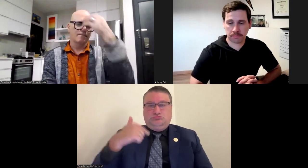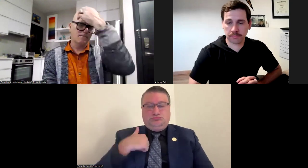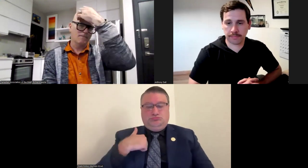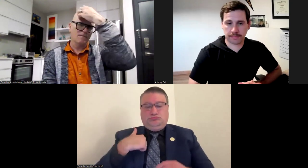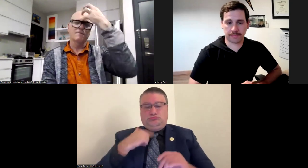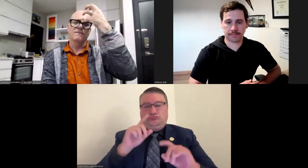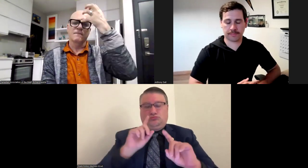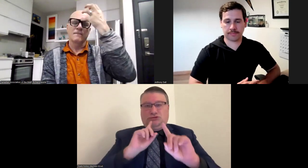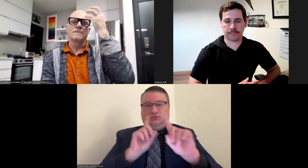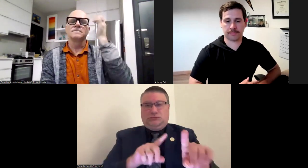Yeah, Frank.